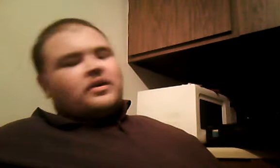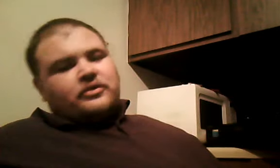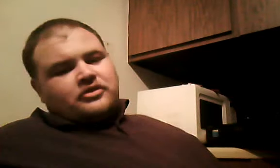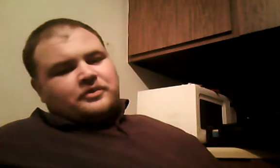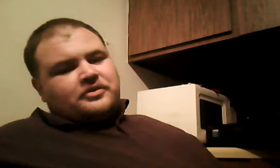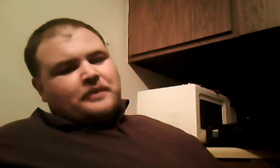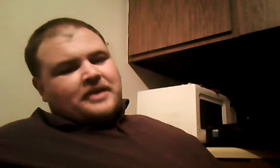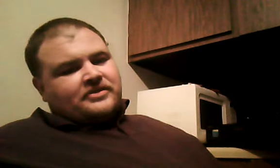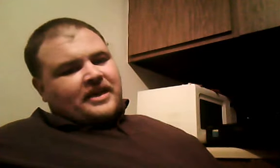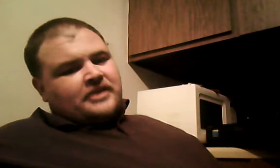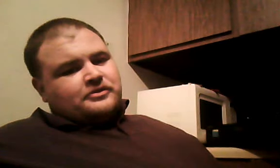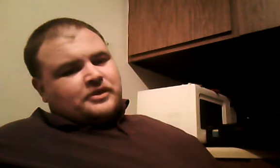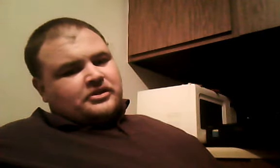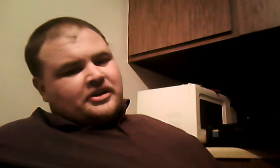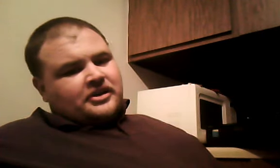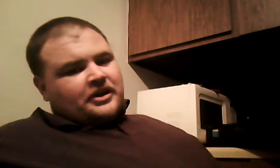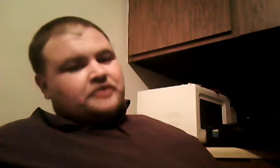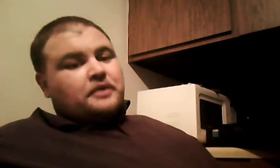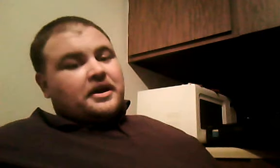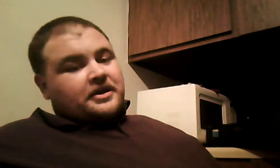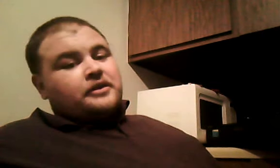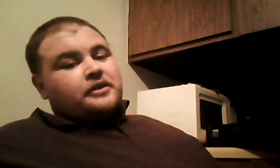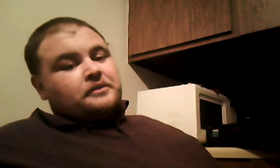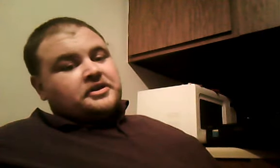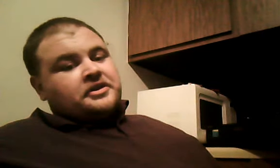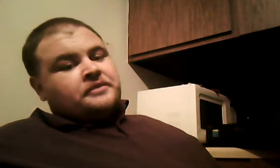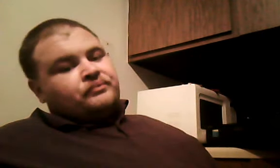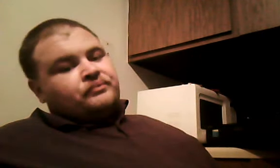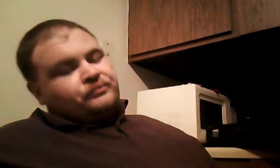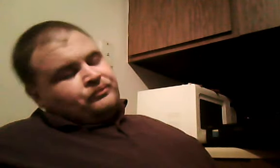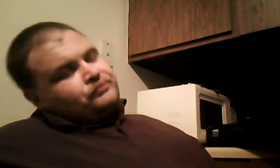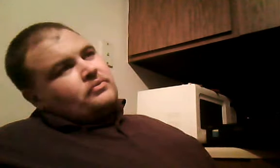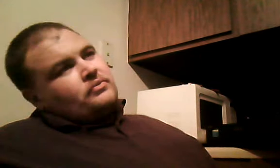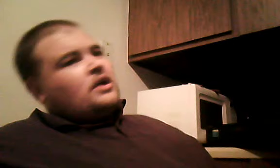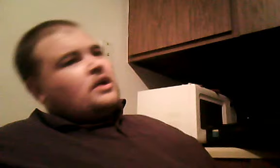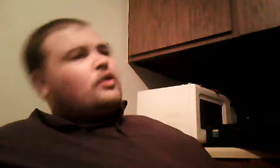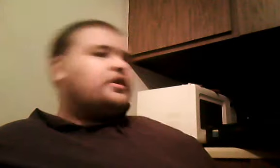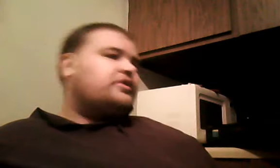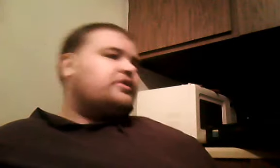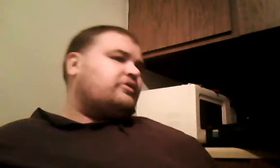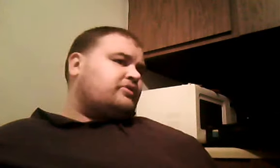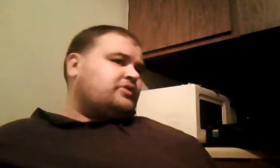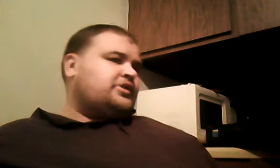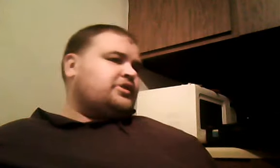know there's going to be some matches added tomorrow night. Like, it's probably going to end up being Orton and Christian again.